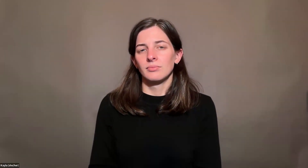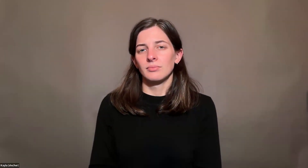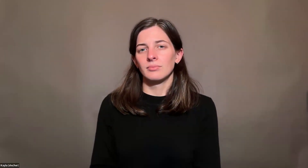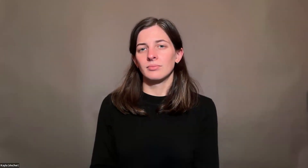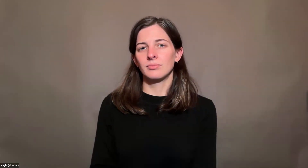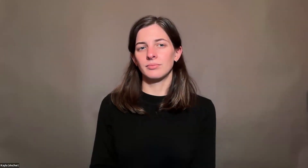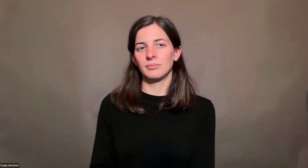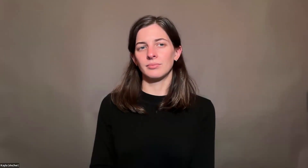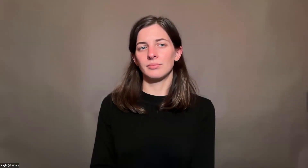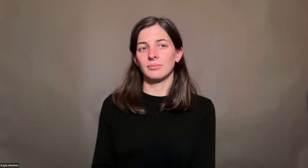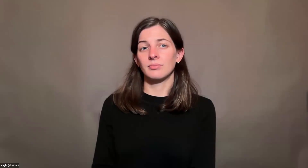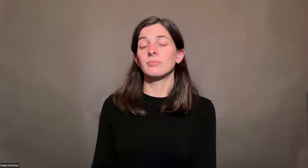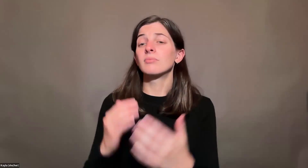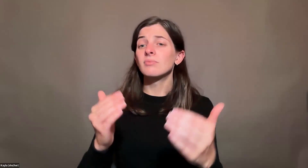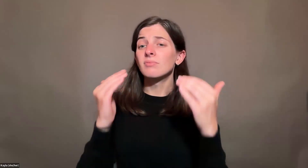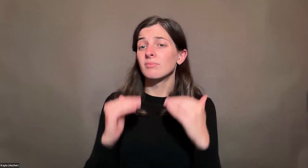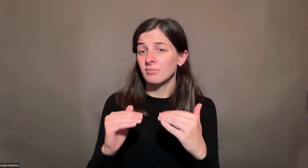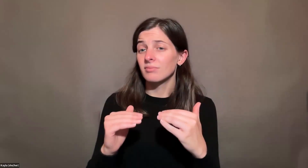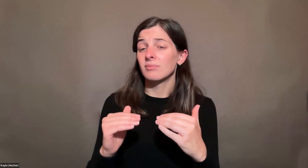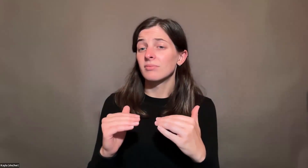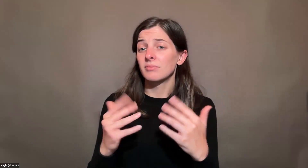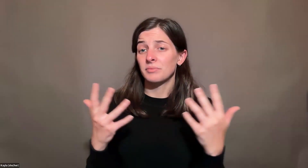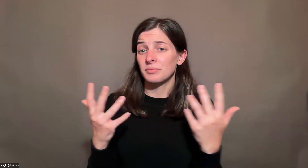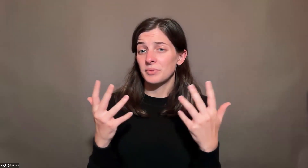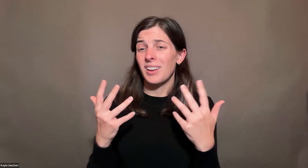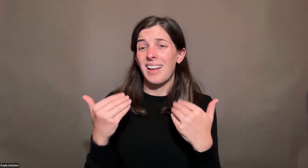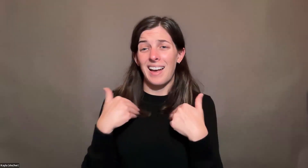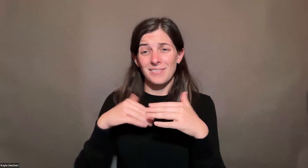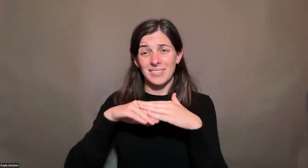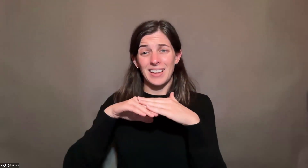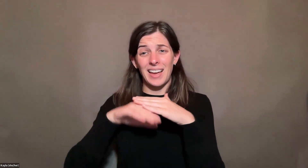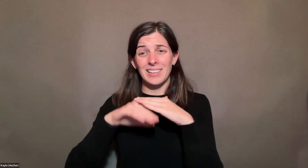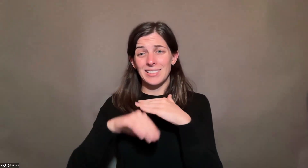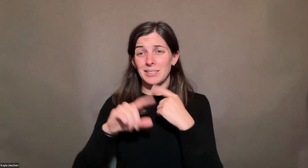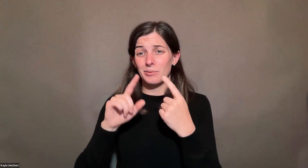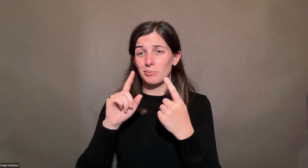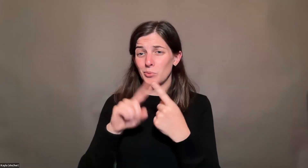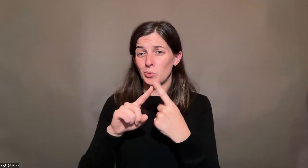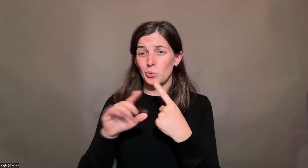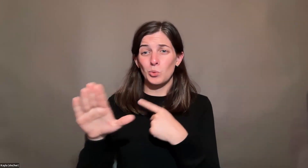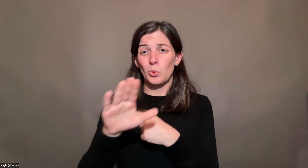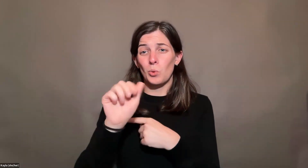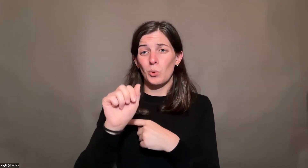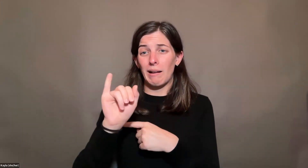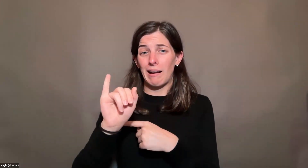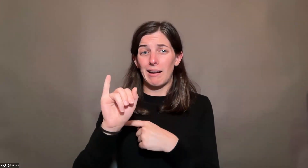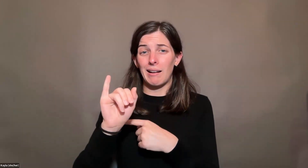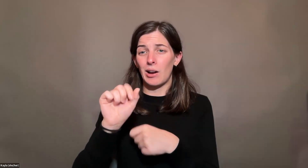The next thing is actually having some accessibility in your AI workflow. I can